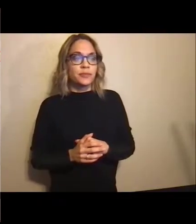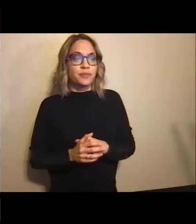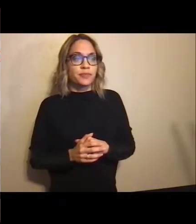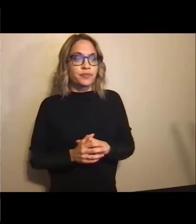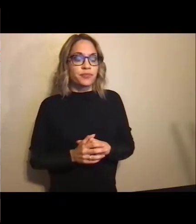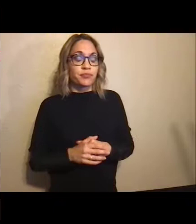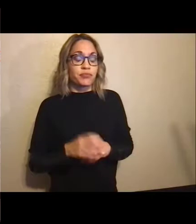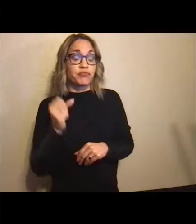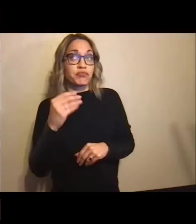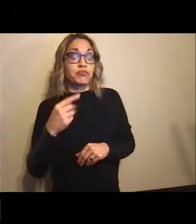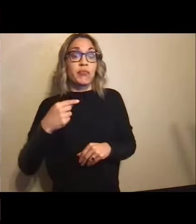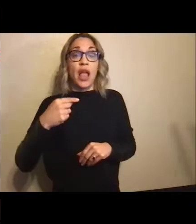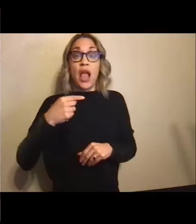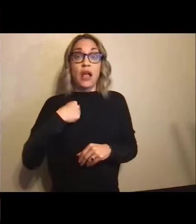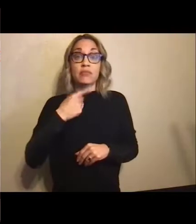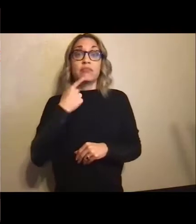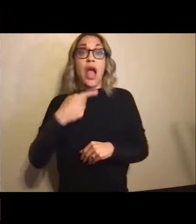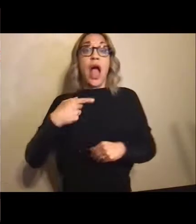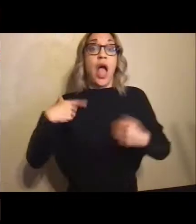example of losing 25 pounds.